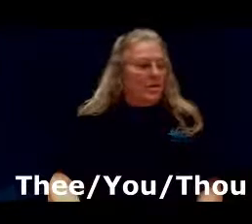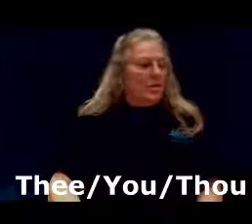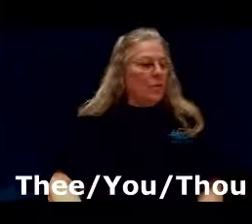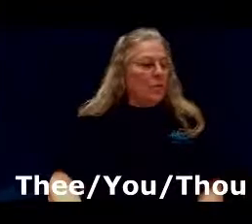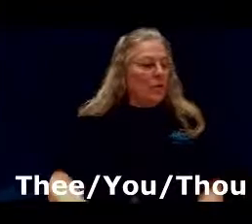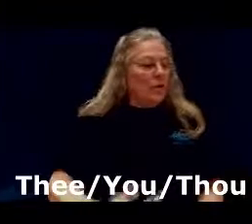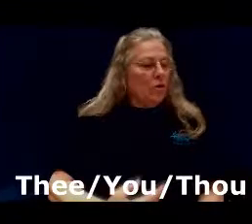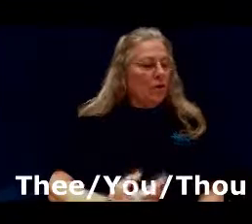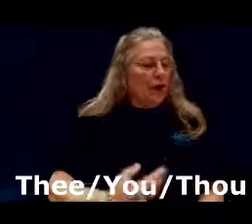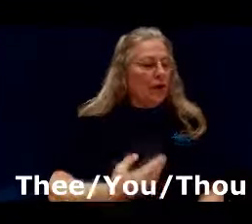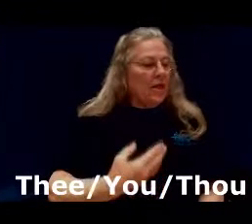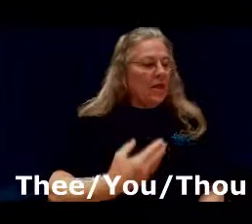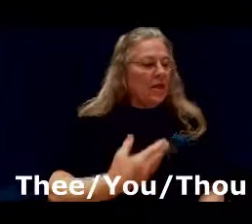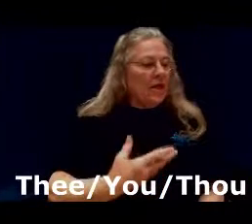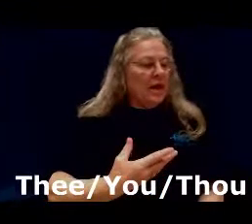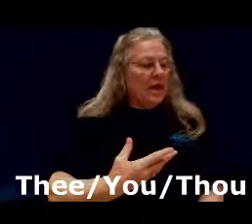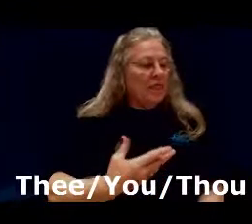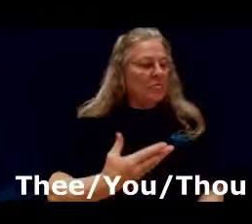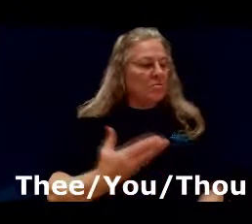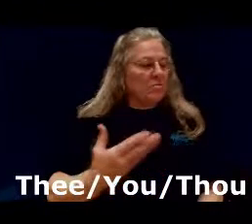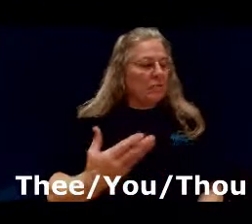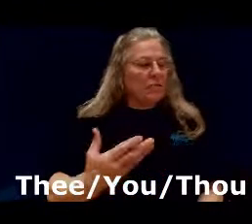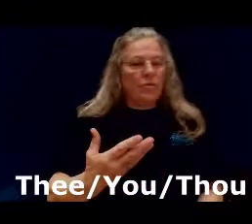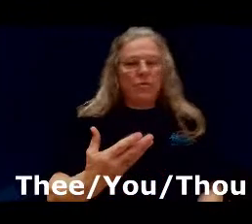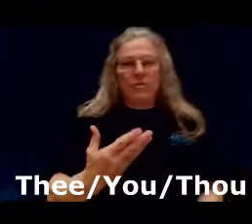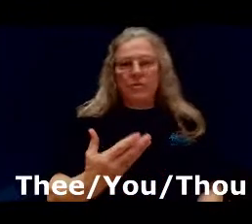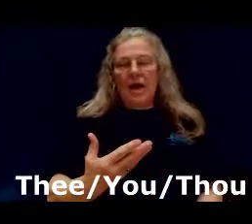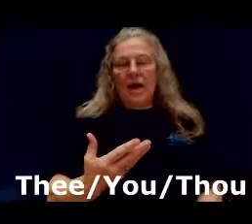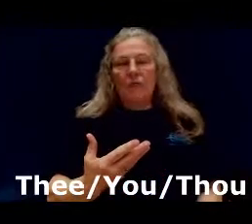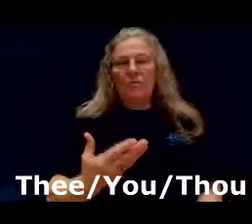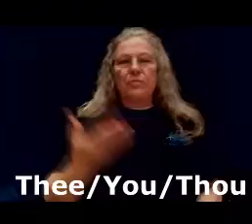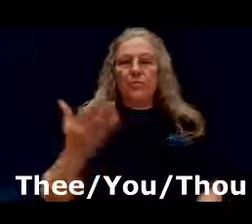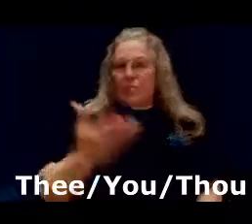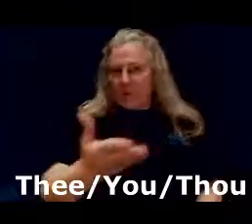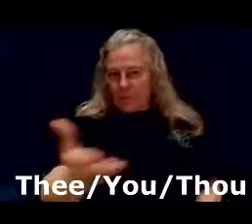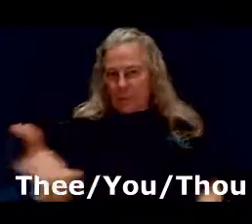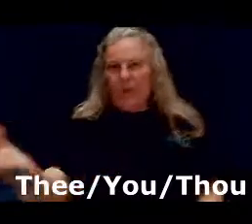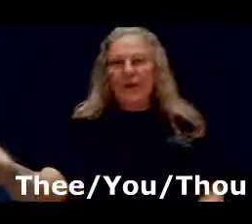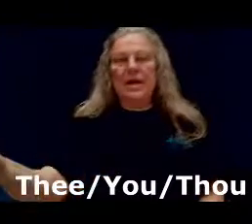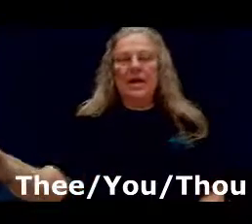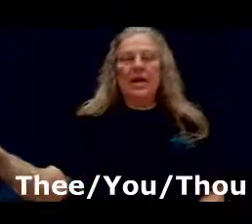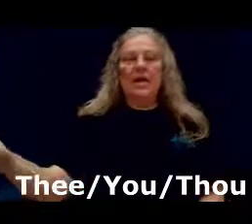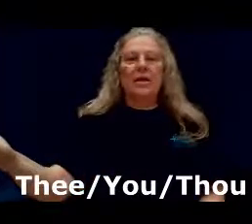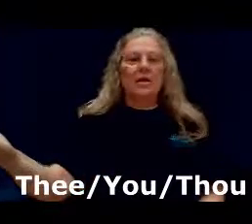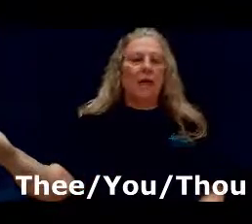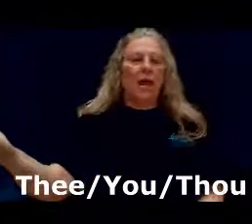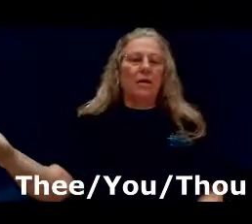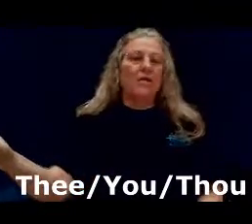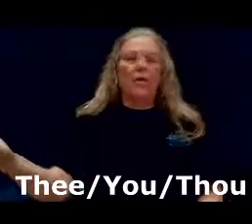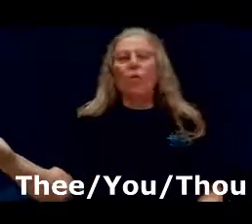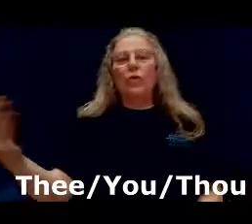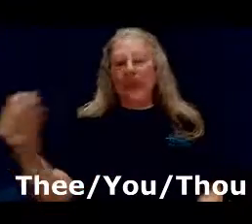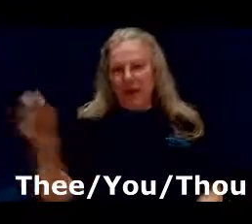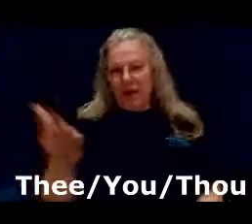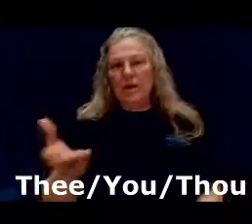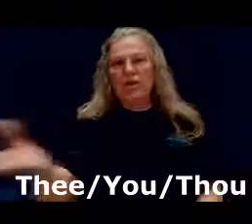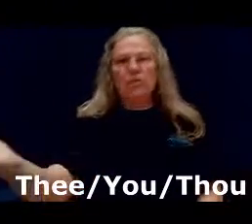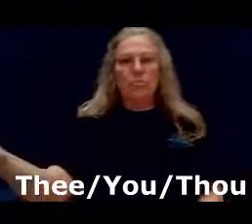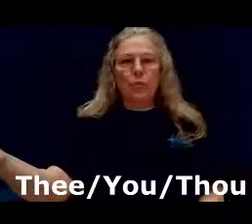Then we're going to look at thee, you, thou, pointing again, the old English,